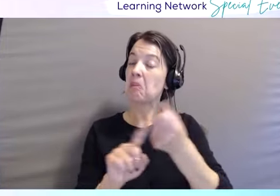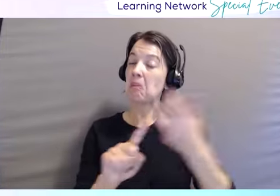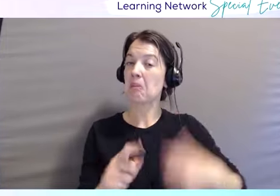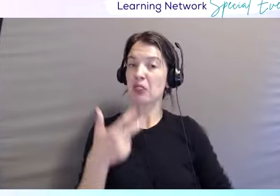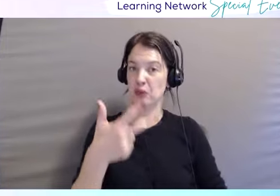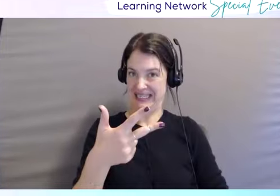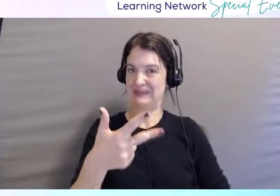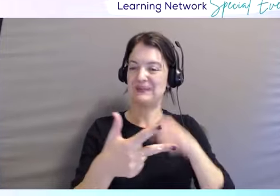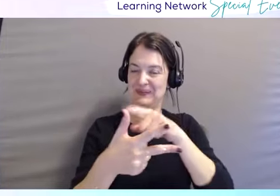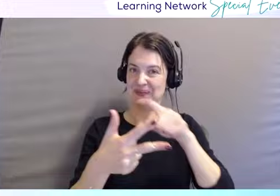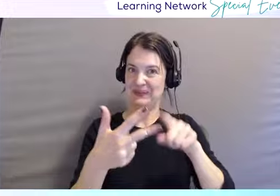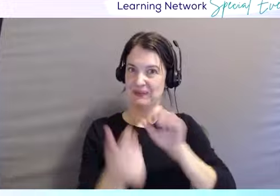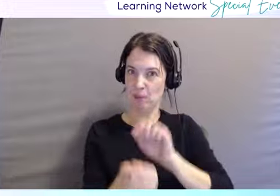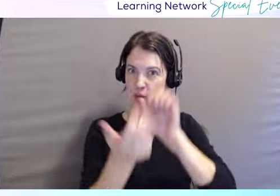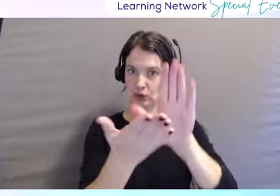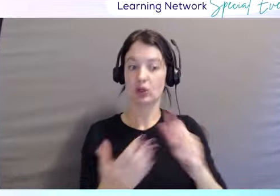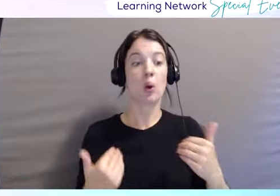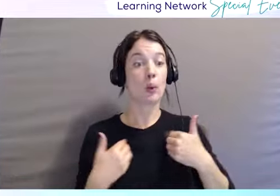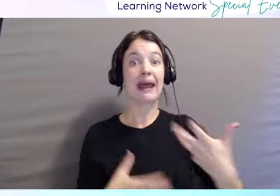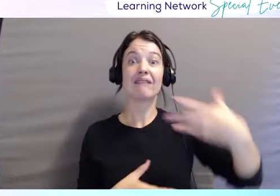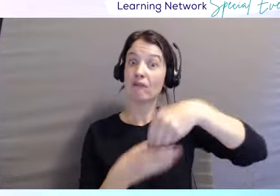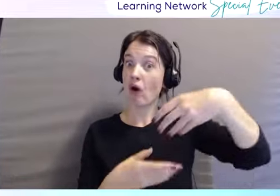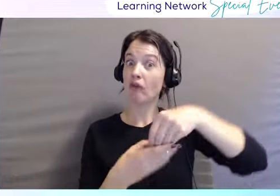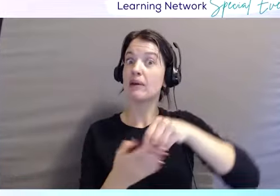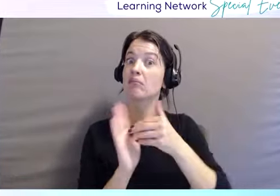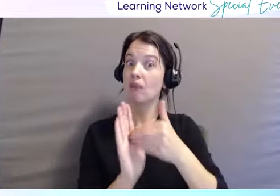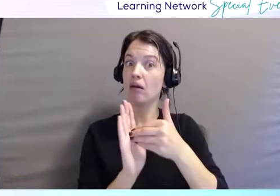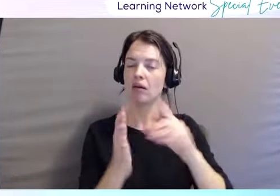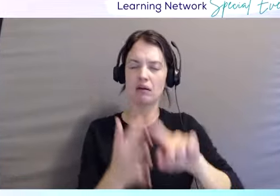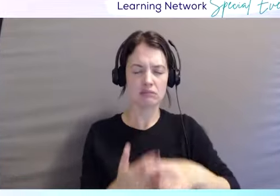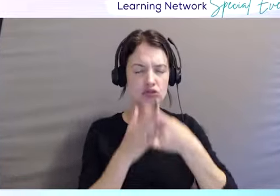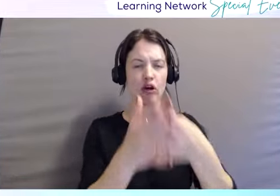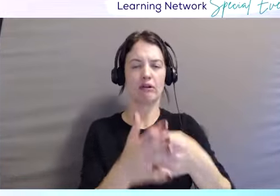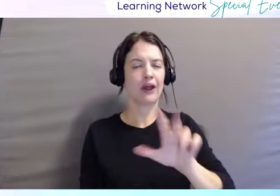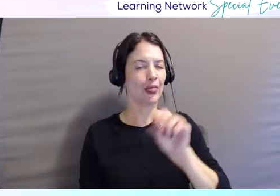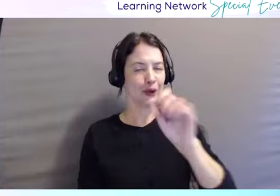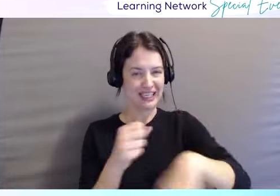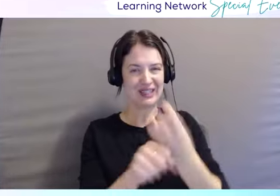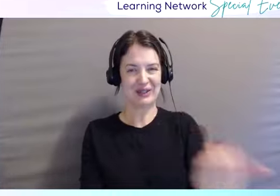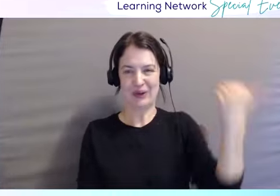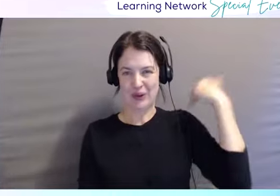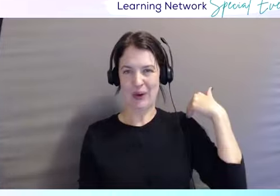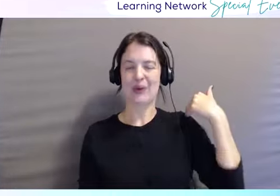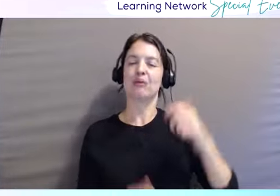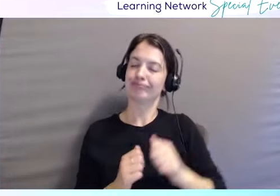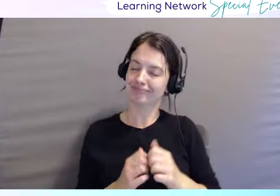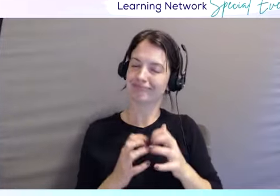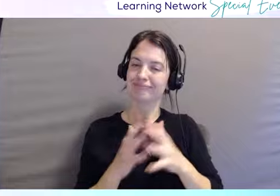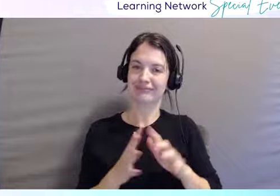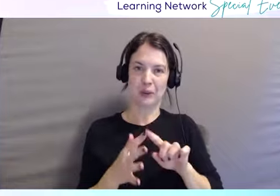involvement model, which we started 30 years ago when we launched the center, which, as you can see on the right-hand side there,